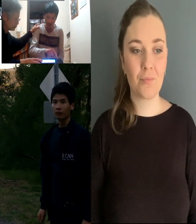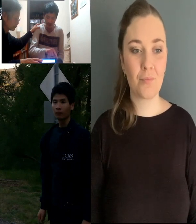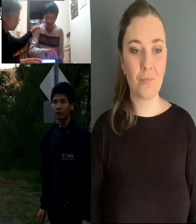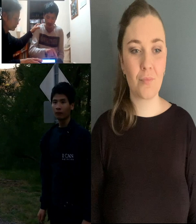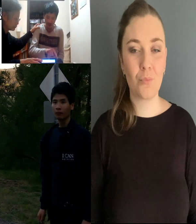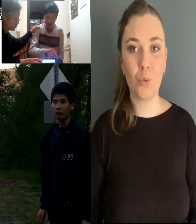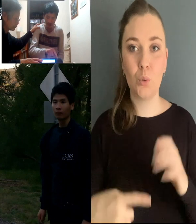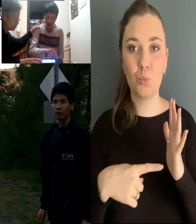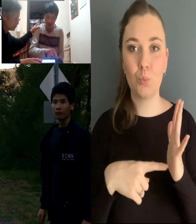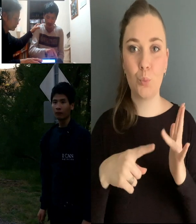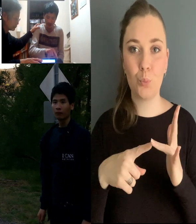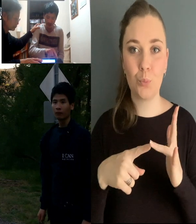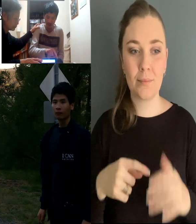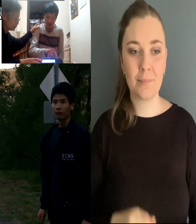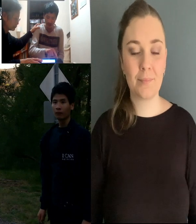to to